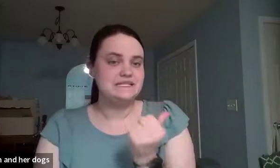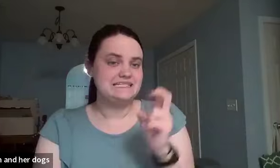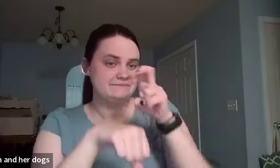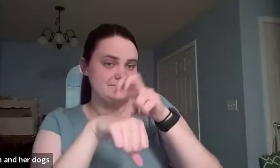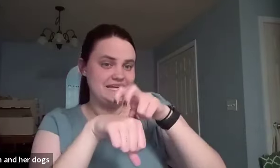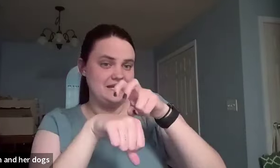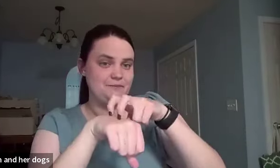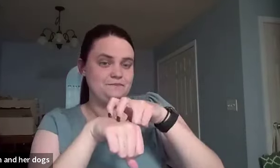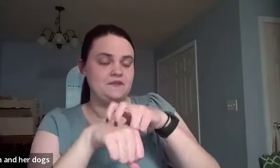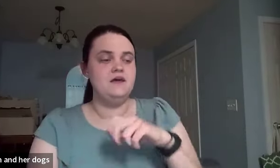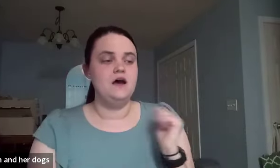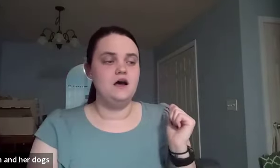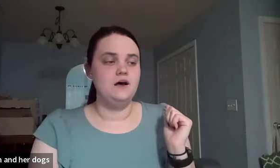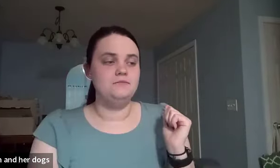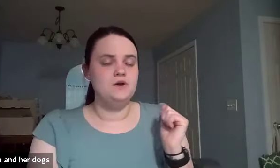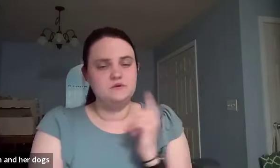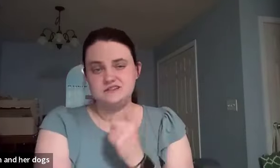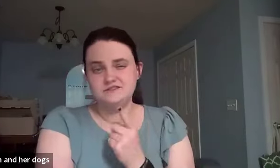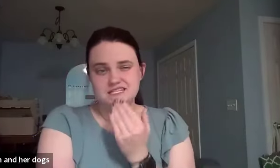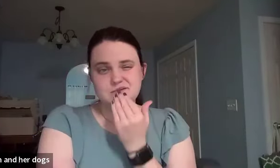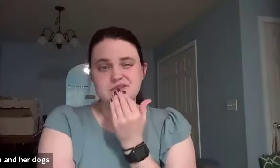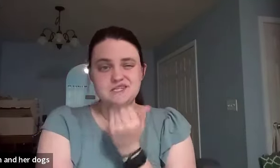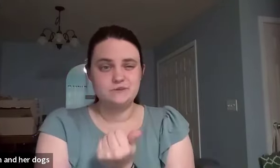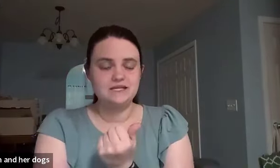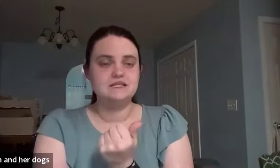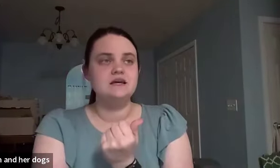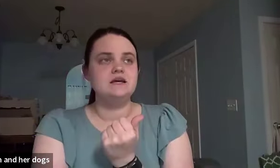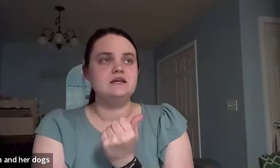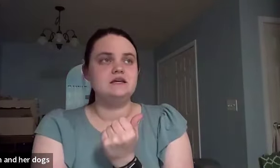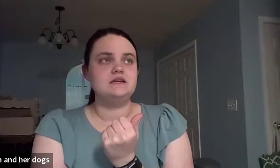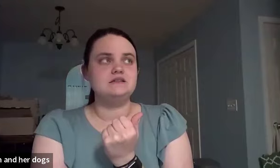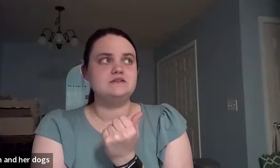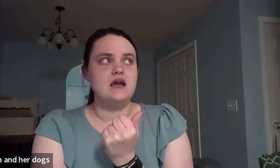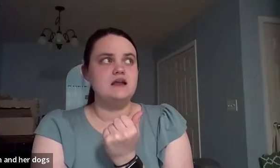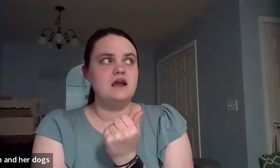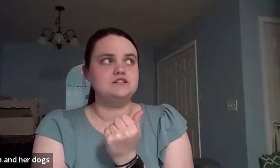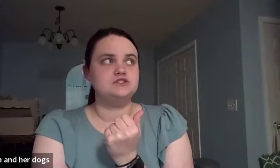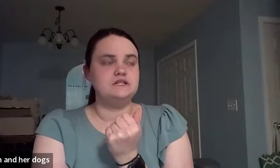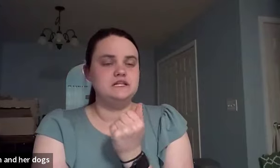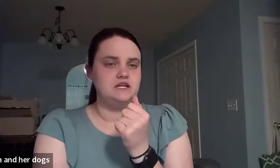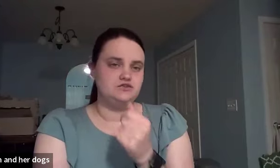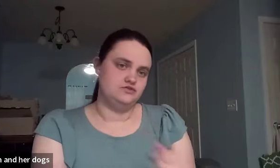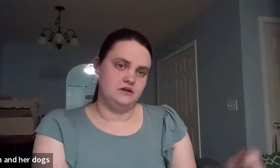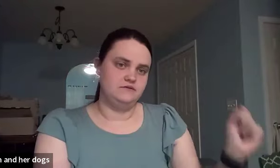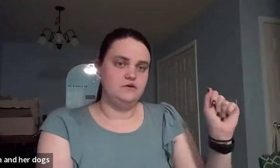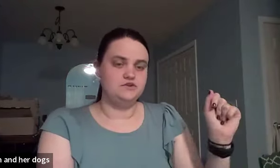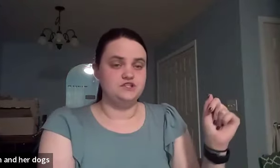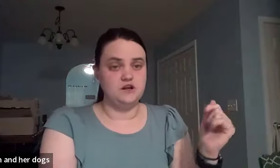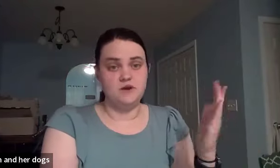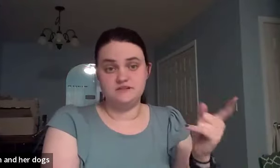sweet potato. What's also nice about this sweet is that actually can travel over to talk about if